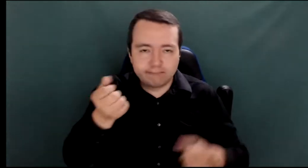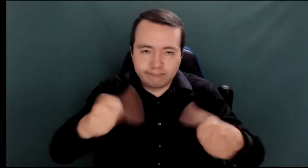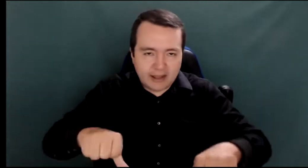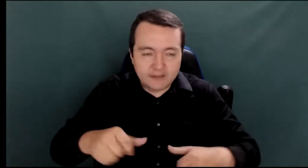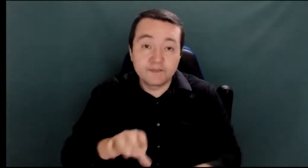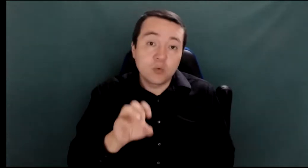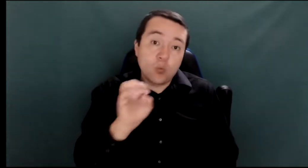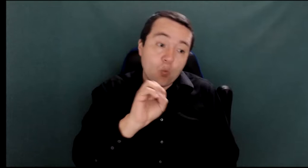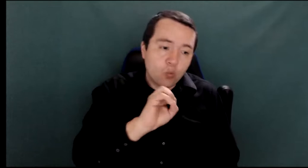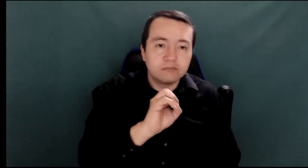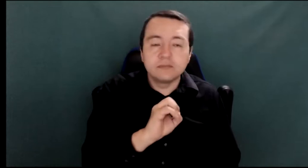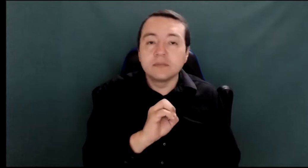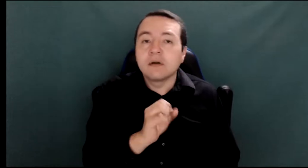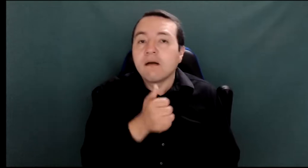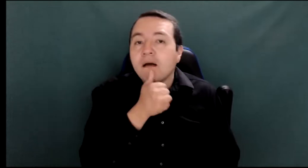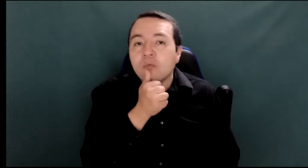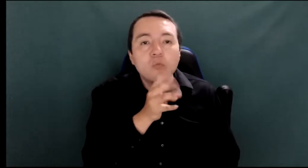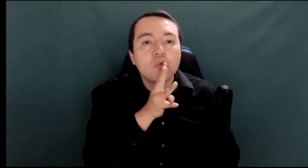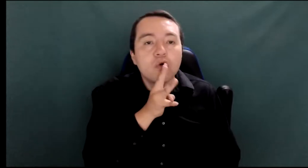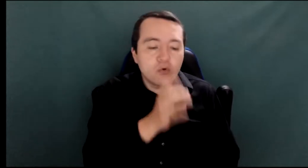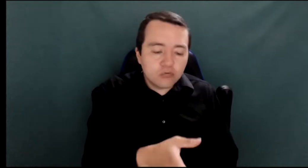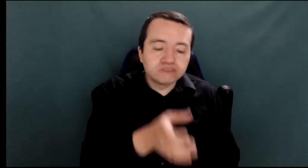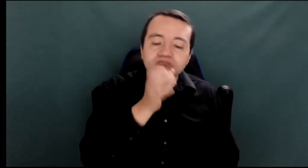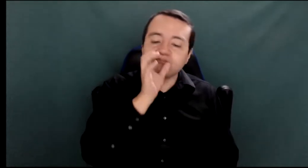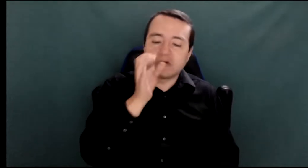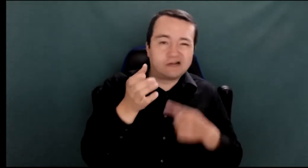nourished, or maybe they're drinking non-potable water.